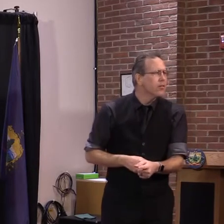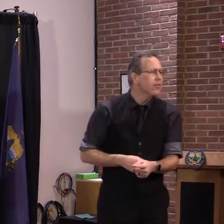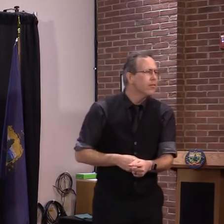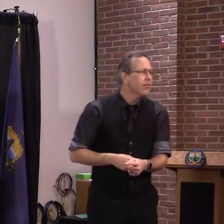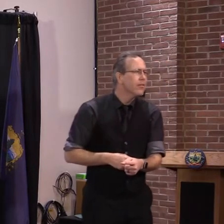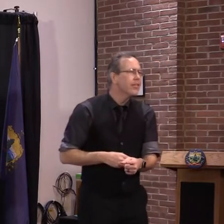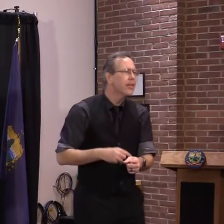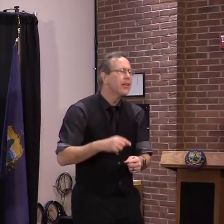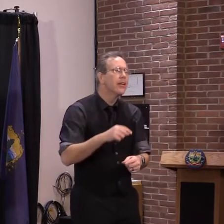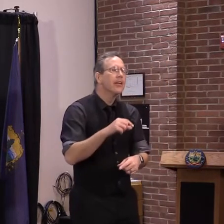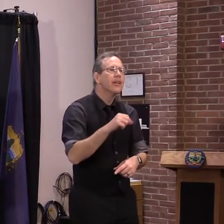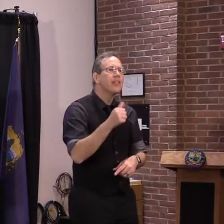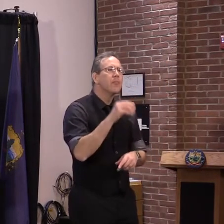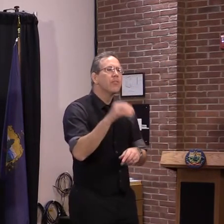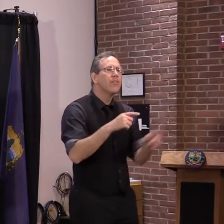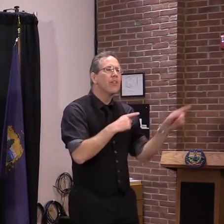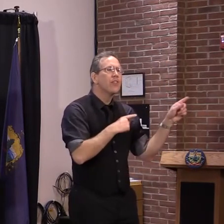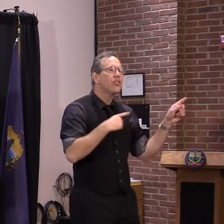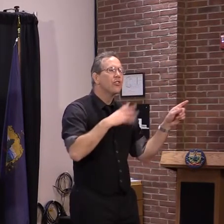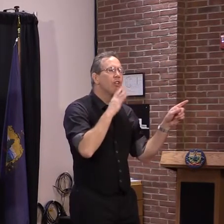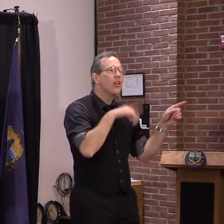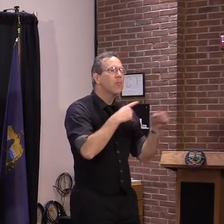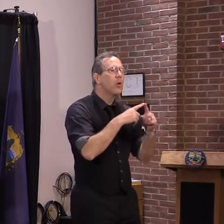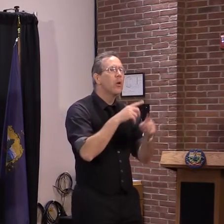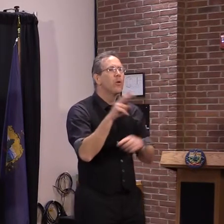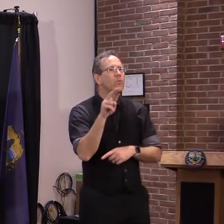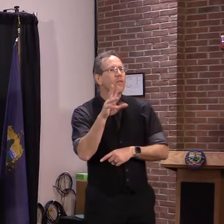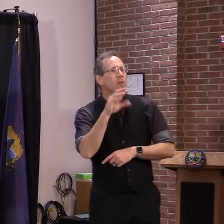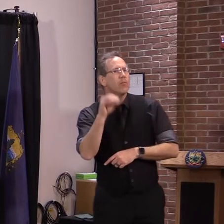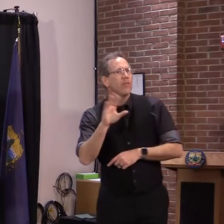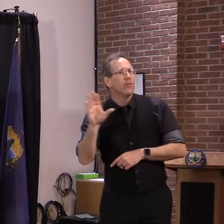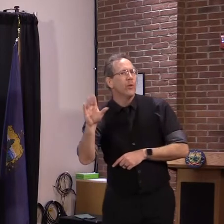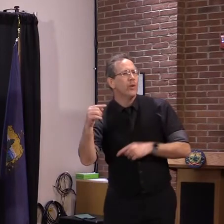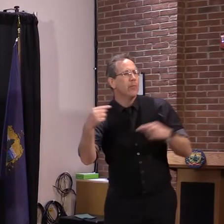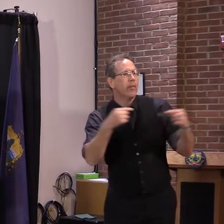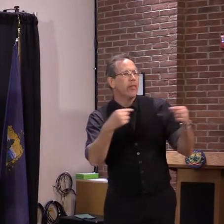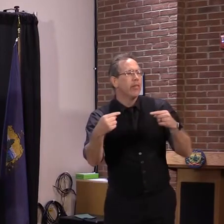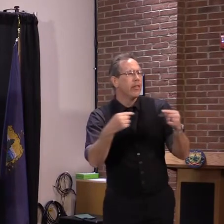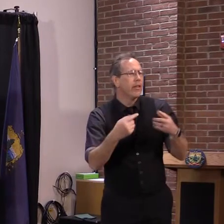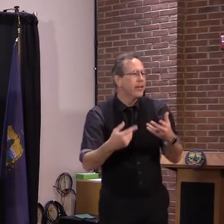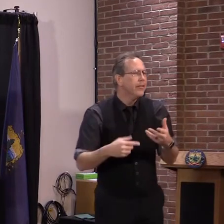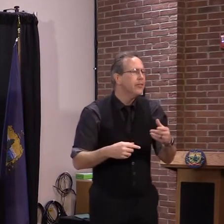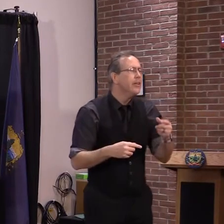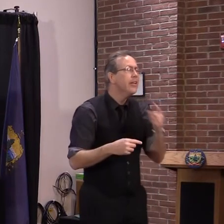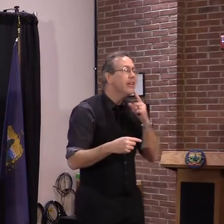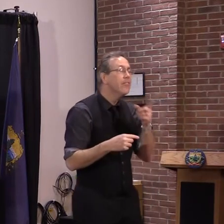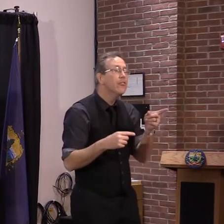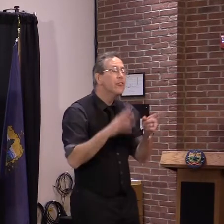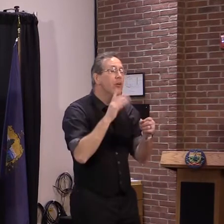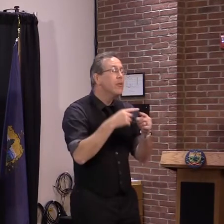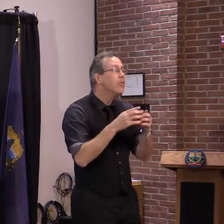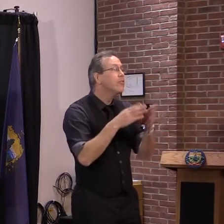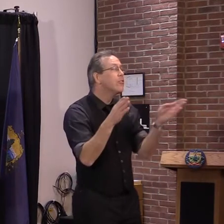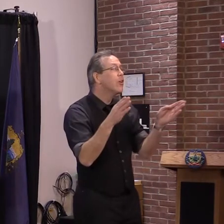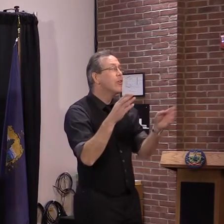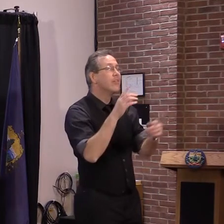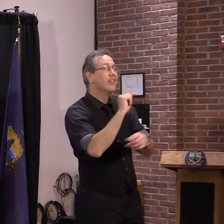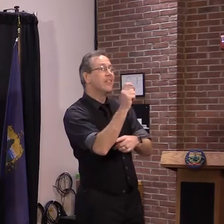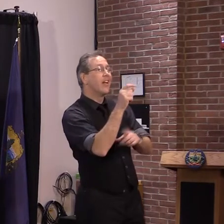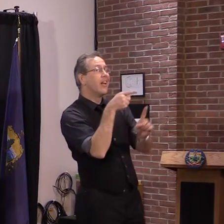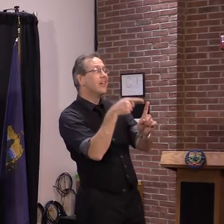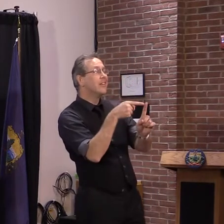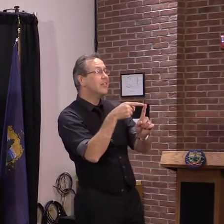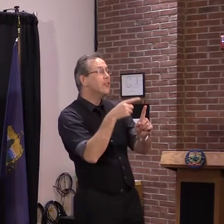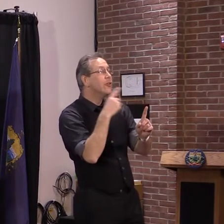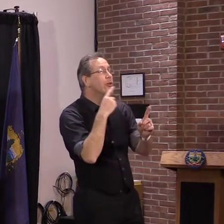legislature's talking about, or 25% of the population you're talking about. Well, if you did a general income tax cut or a general property tax cut,